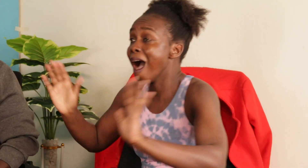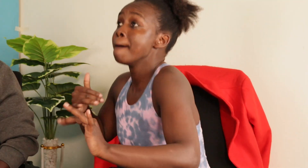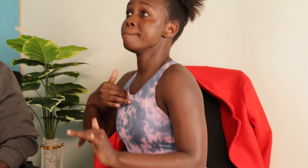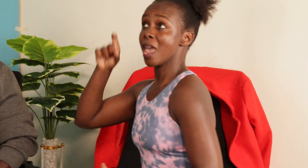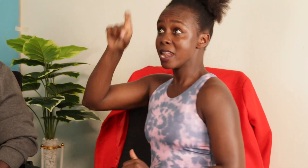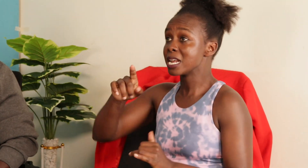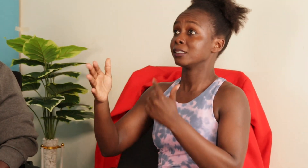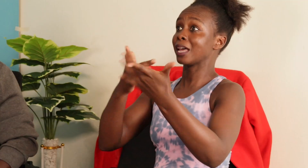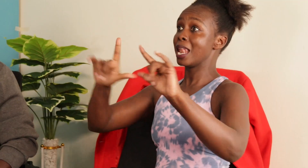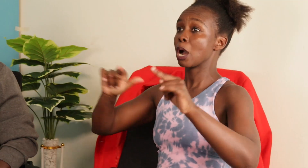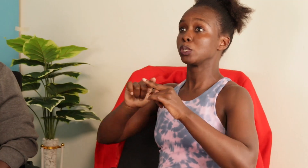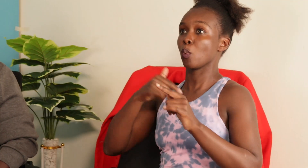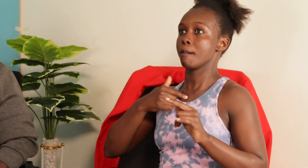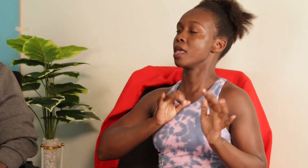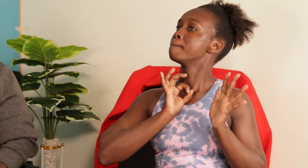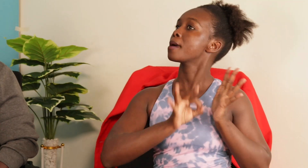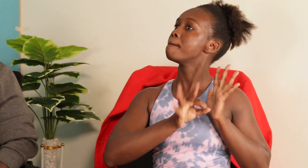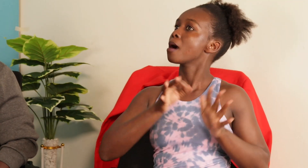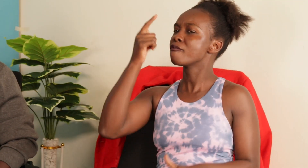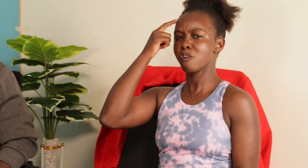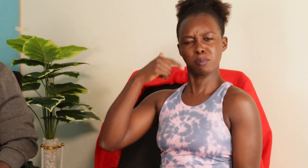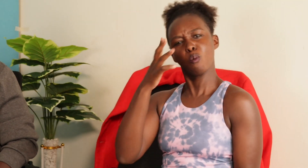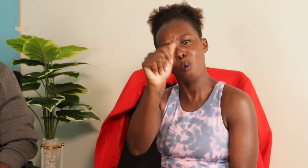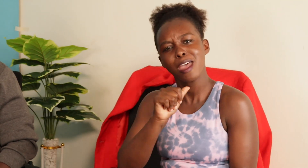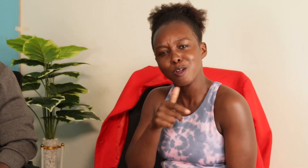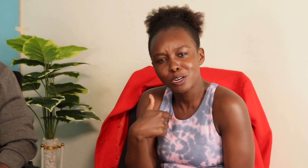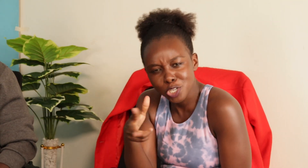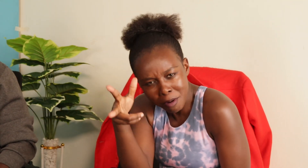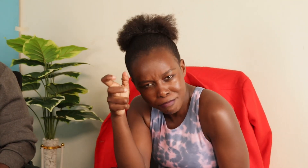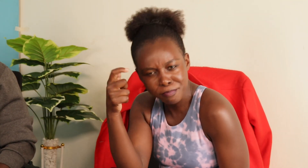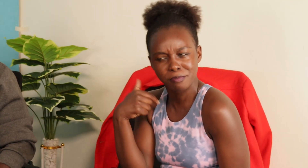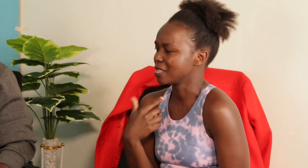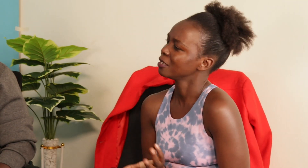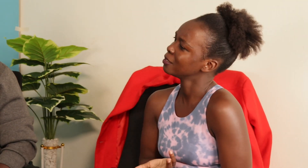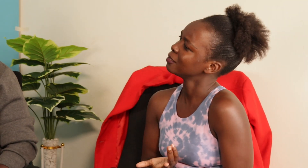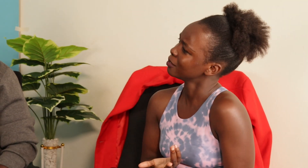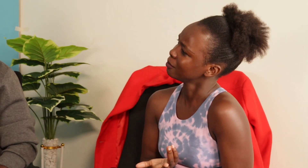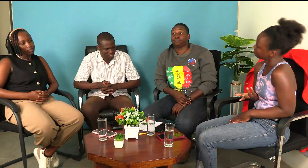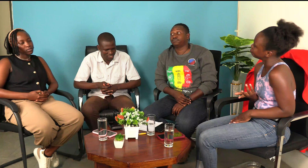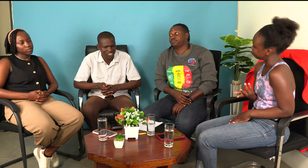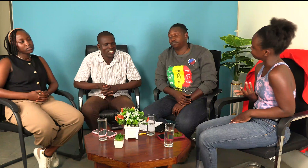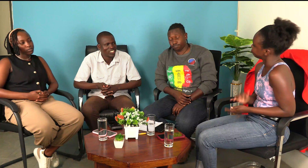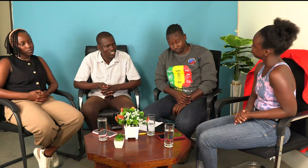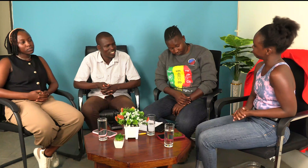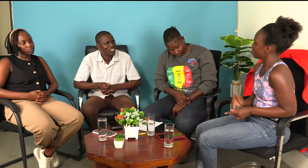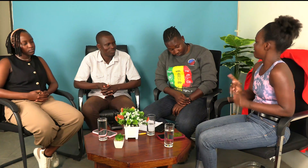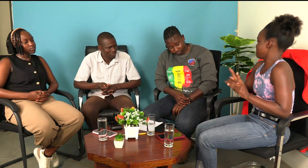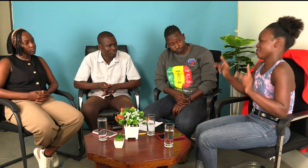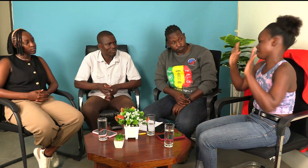you deaf people don't just accept anything. Don't only lobby for sign language interpreter. Just